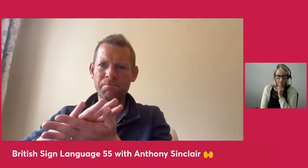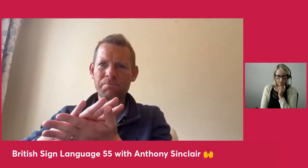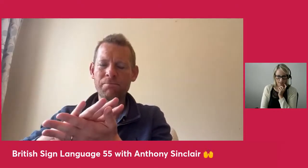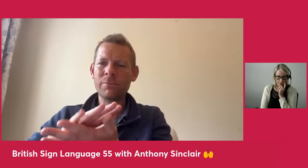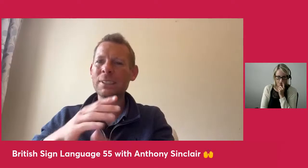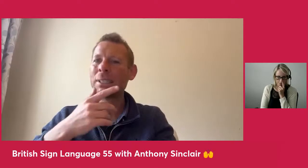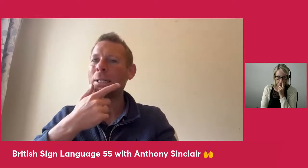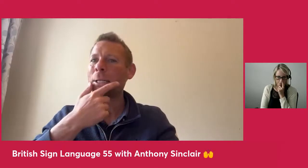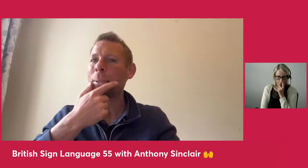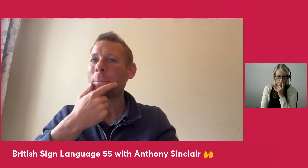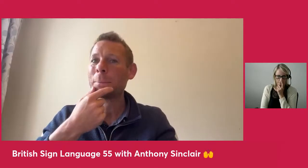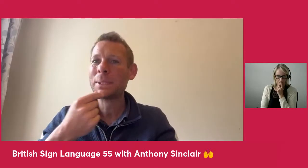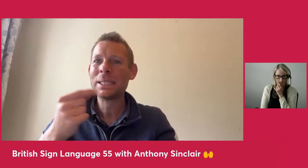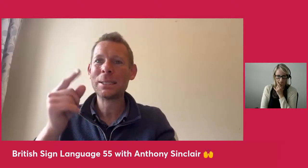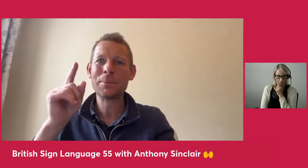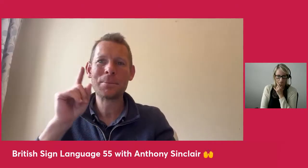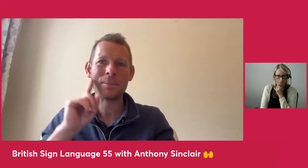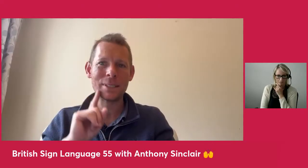dirty,